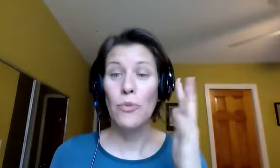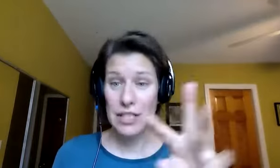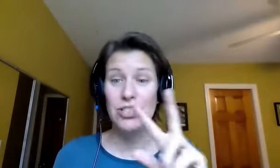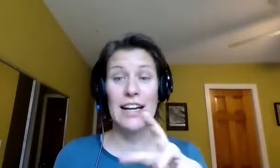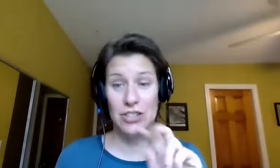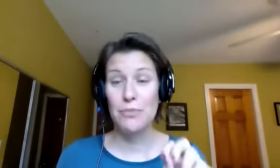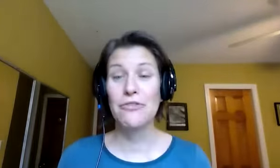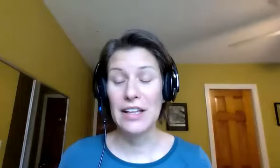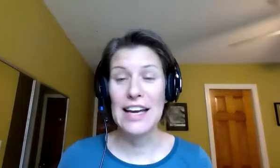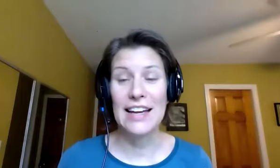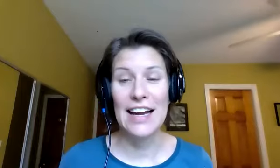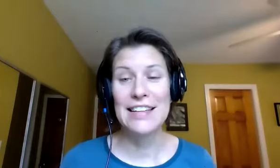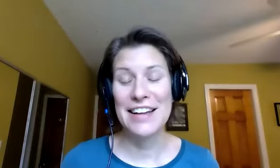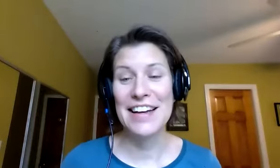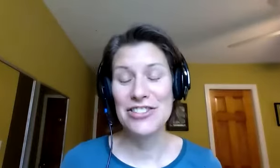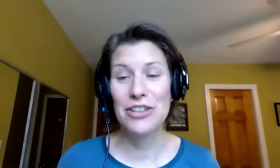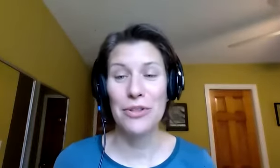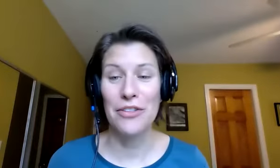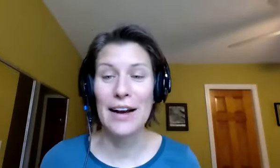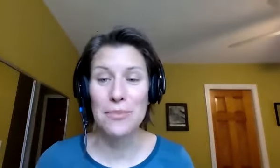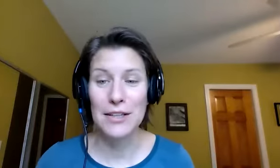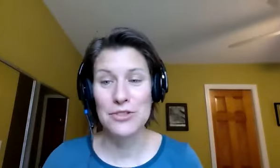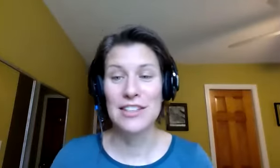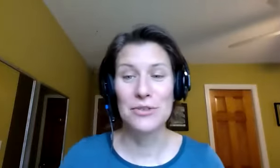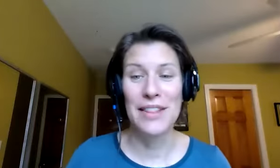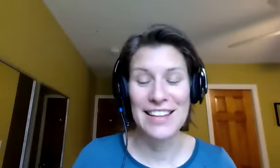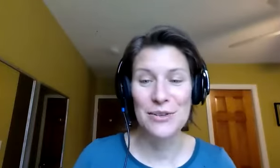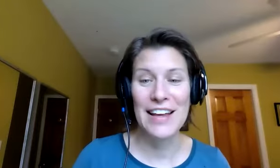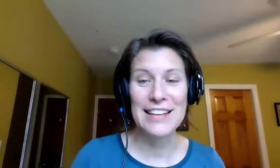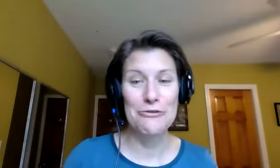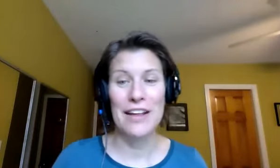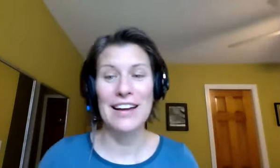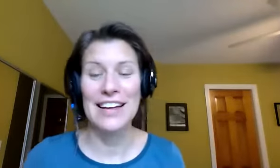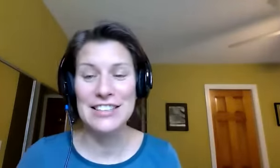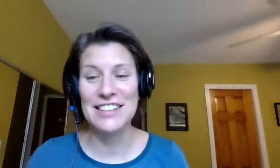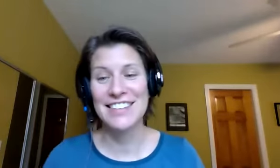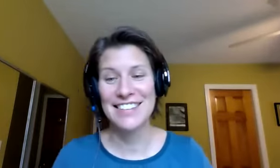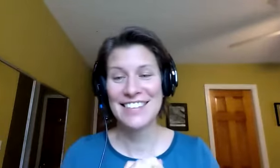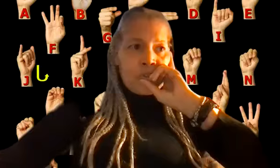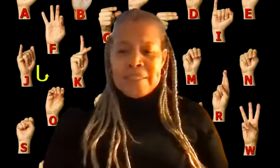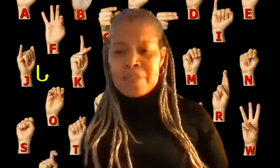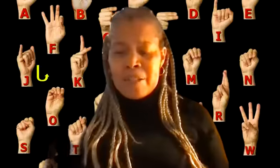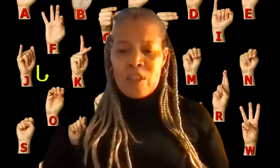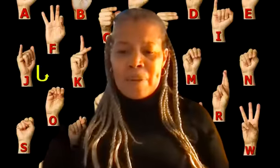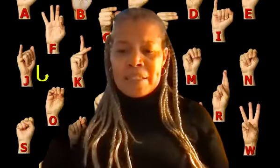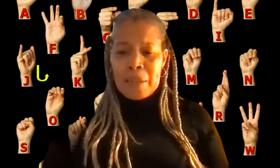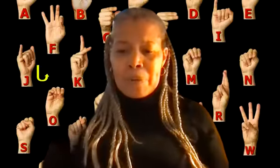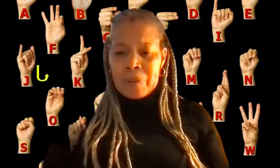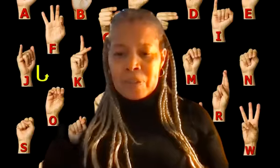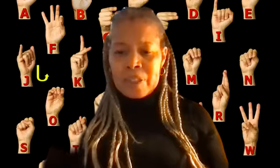we did chat just briefly and I, and I shared with her that I would be interested in doing that. So thank you for that connection. Absolutely. That's my job. I connect people. That's what